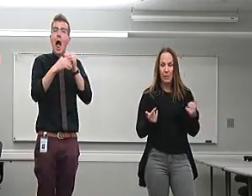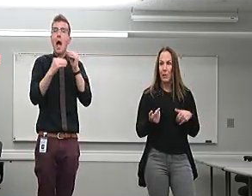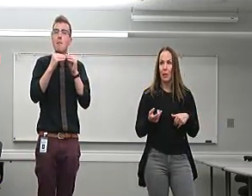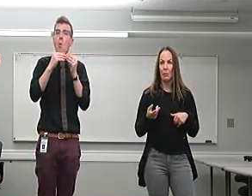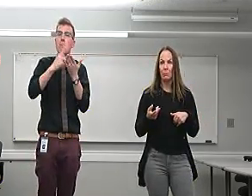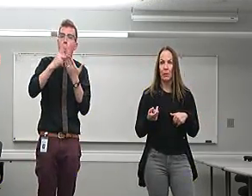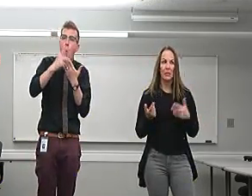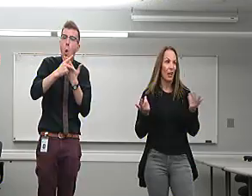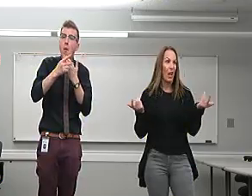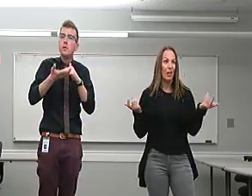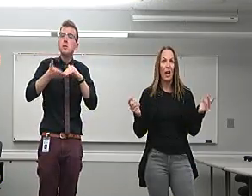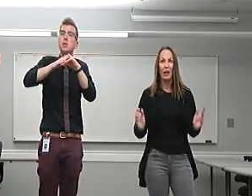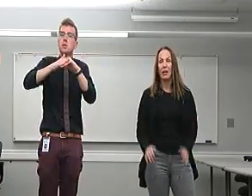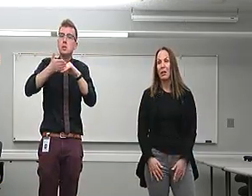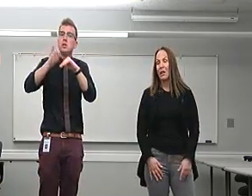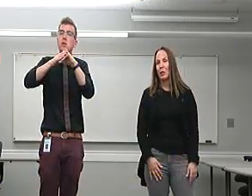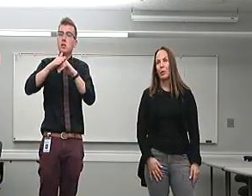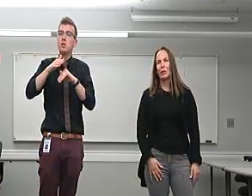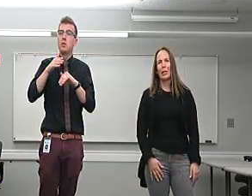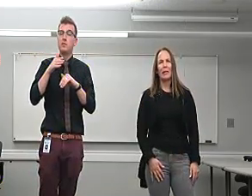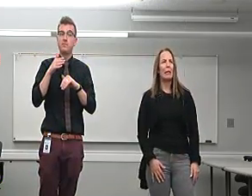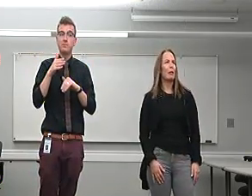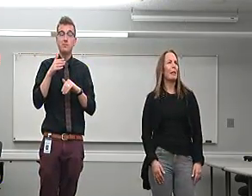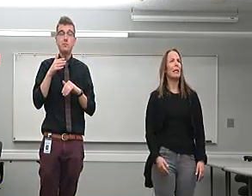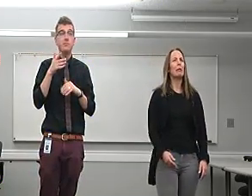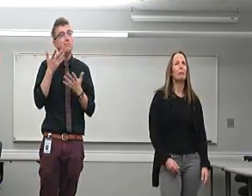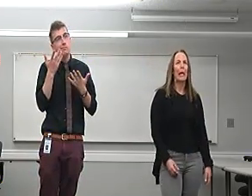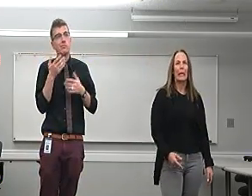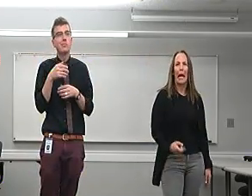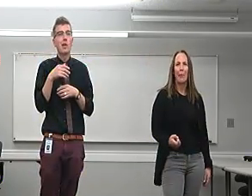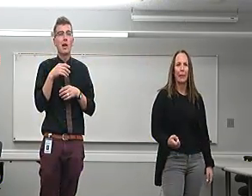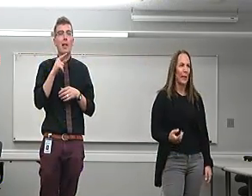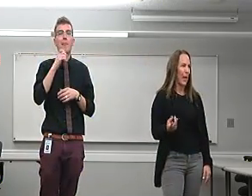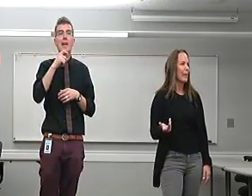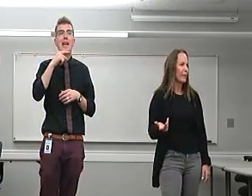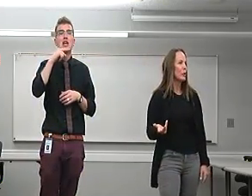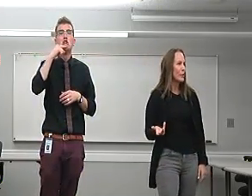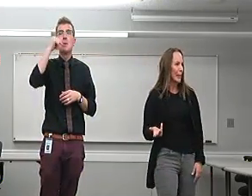like, what did she say? The hearing man got me. Like, I love music.